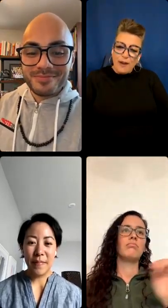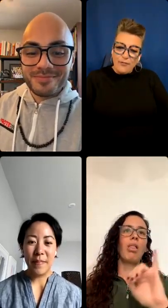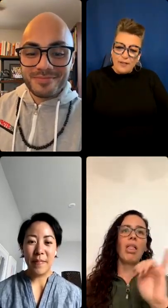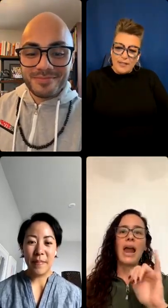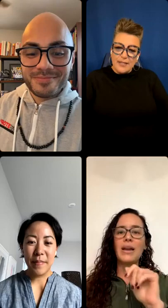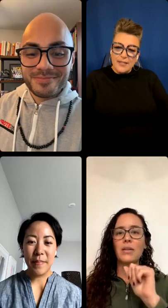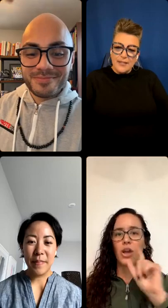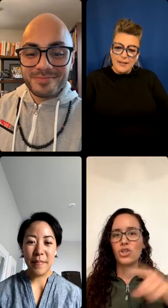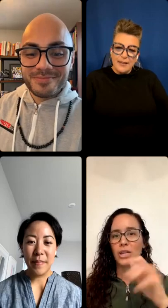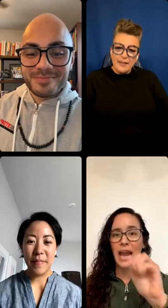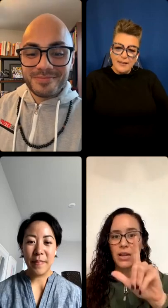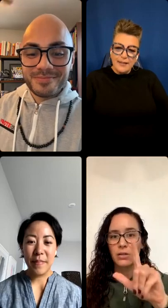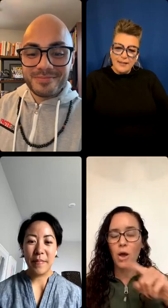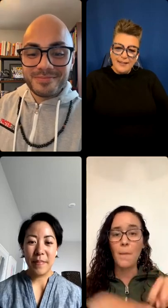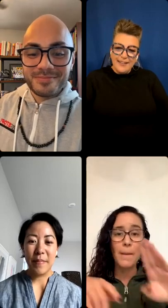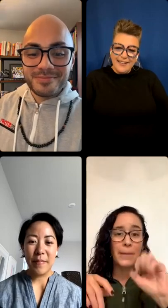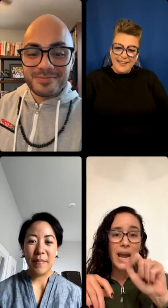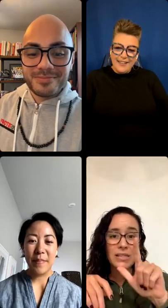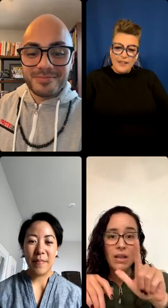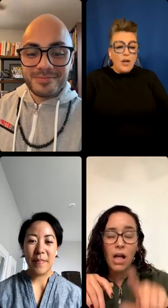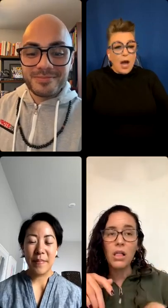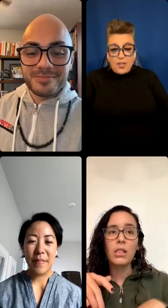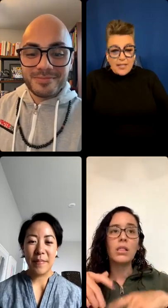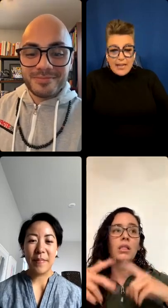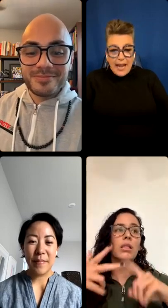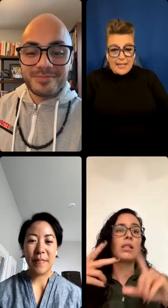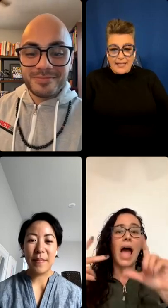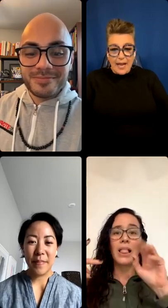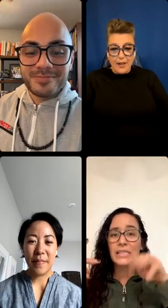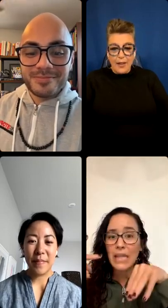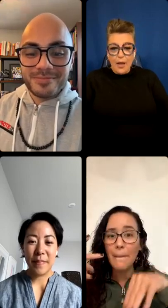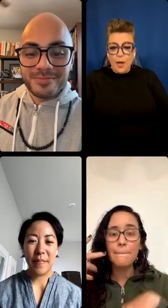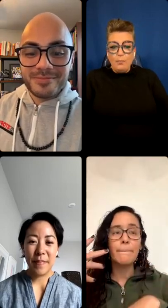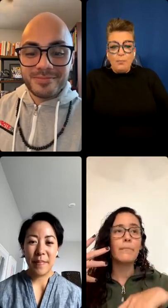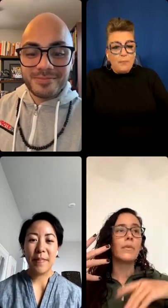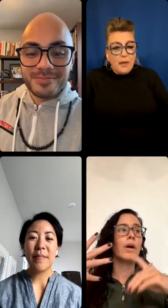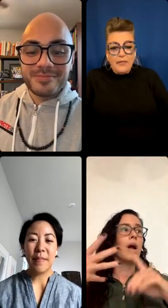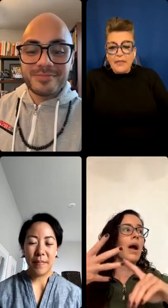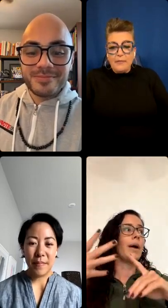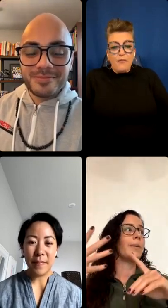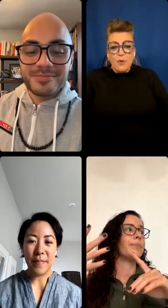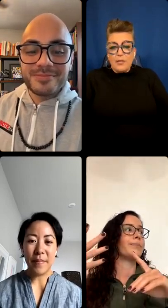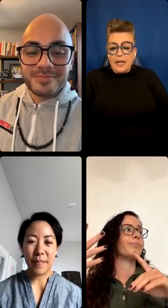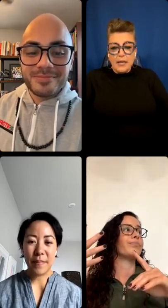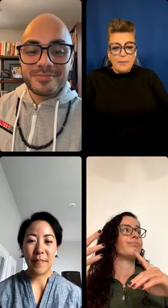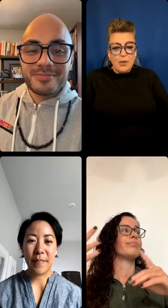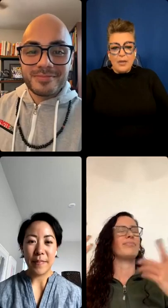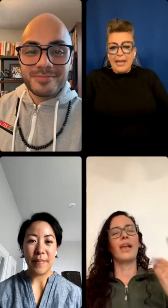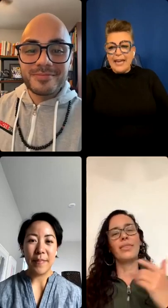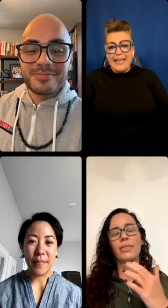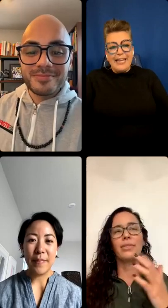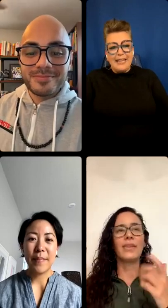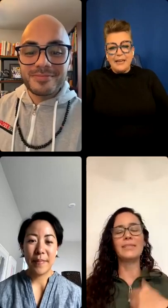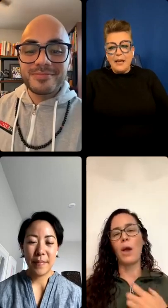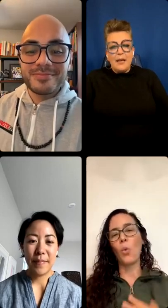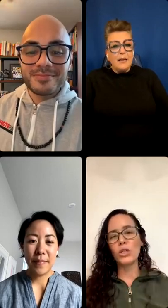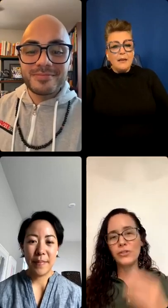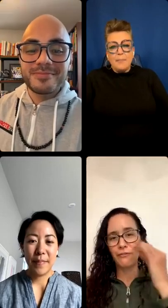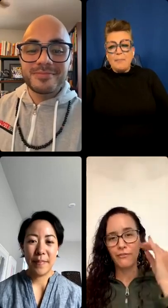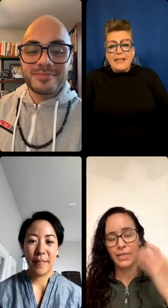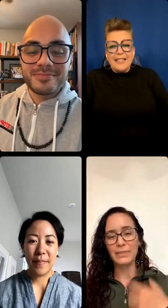of preference. Not just ASL, that folks can communicate